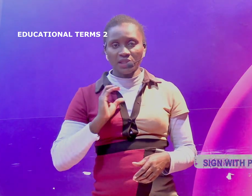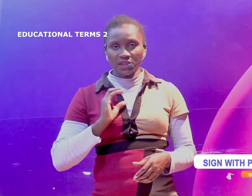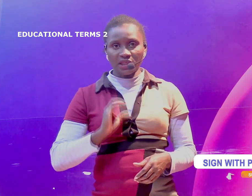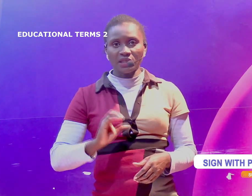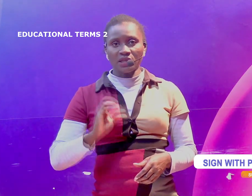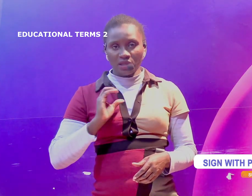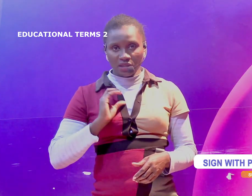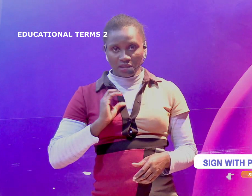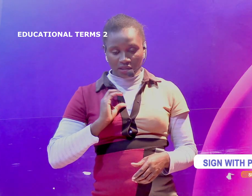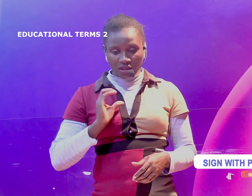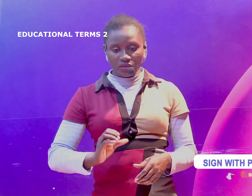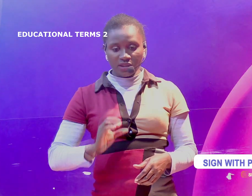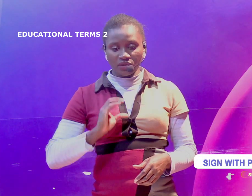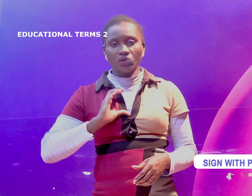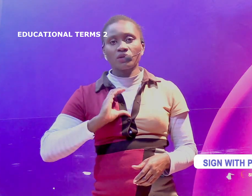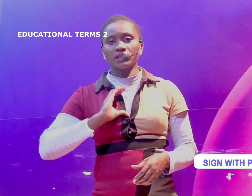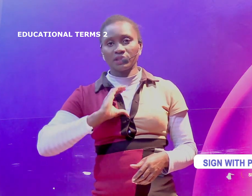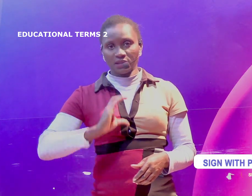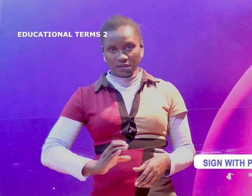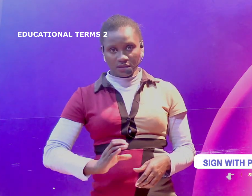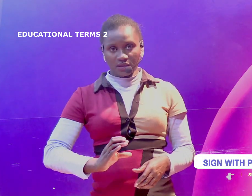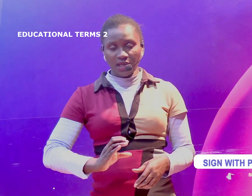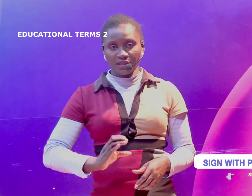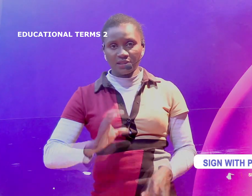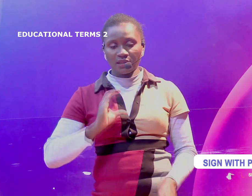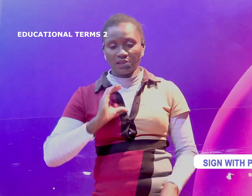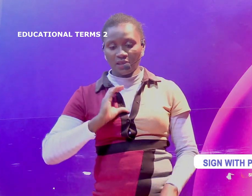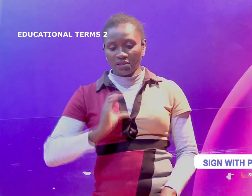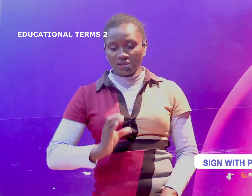slightly downwards. So chance,